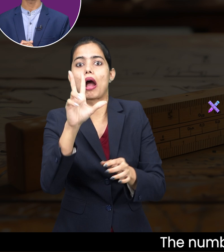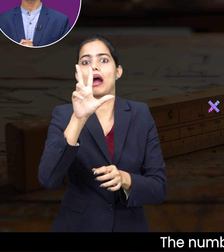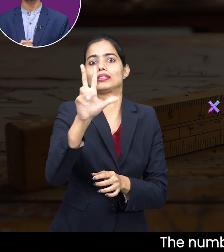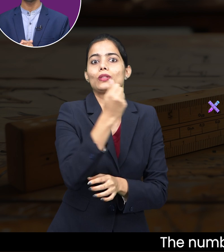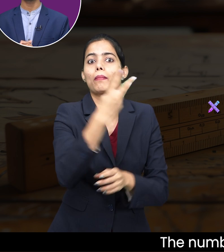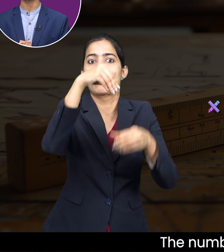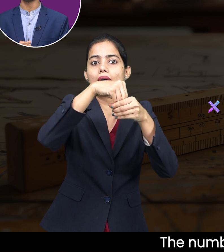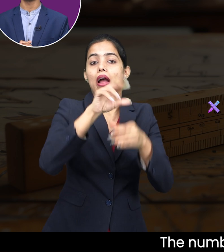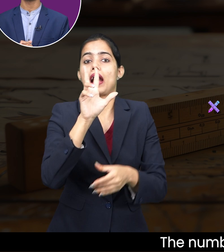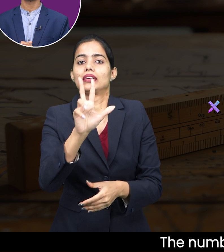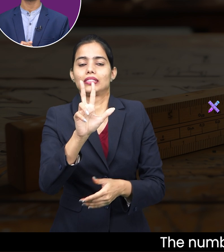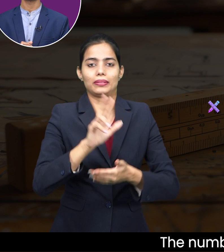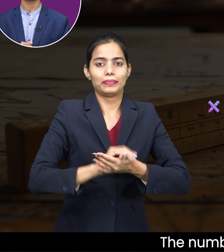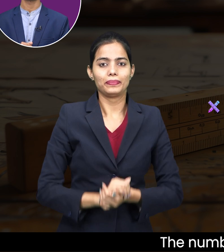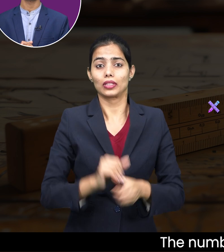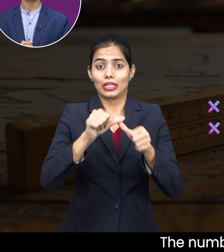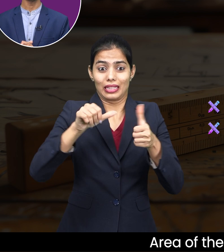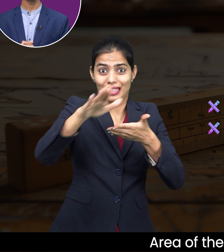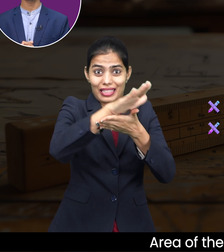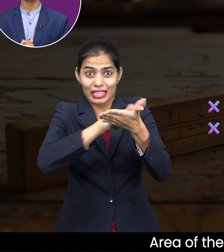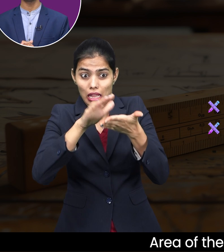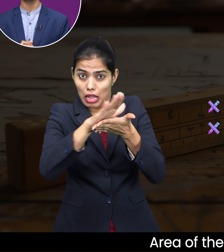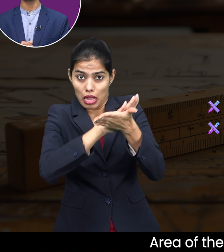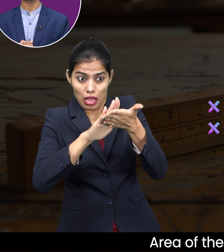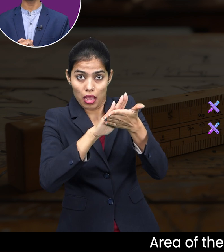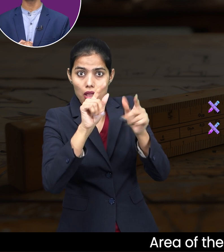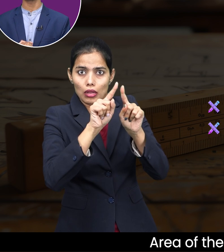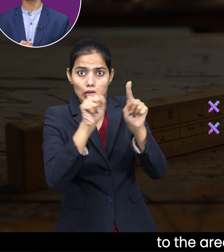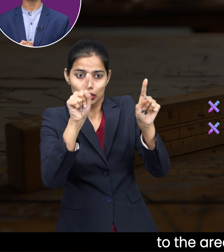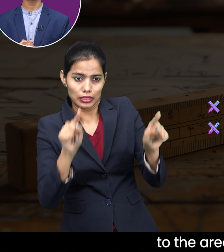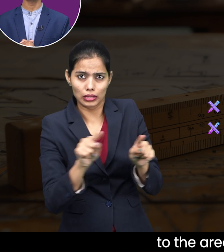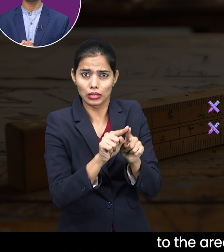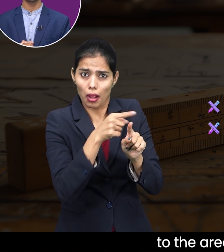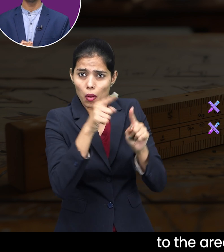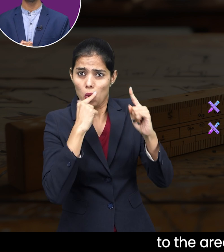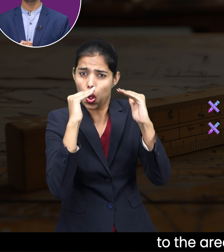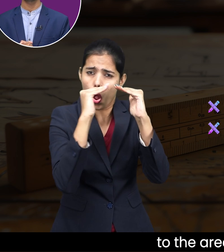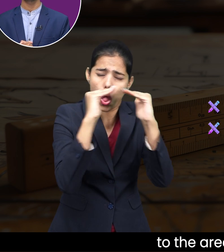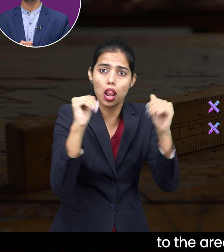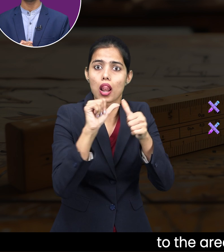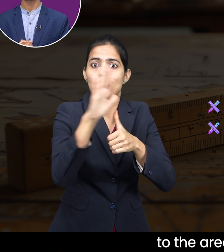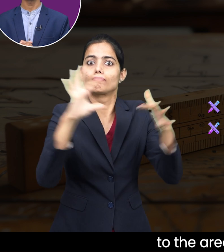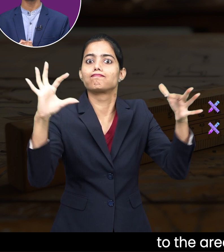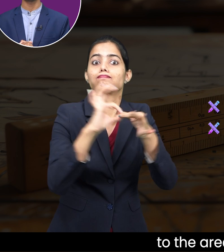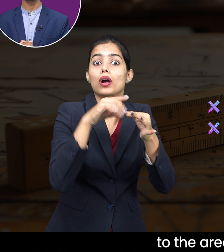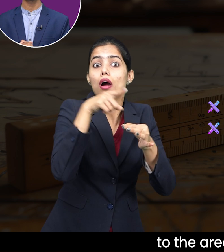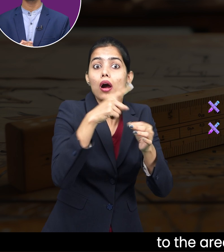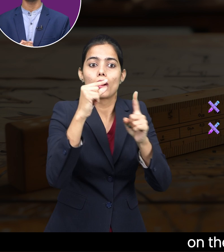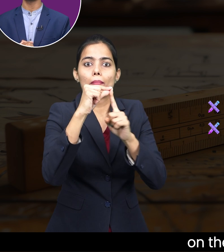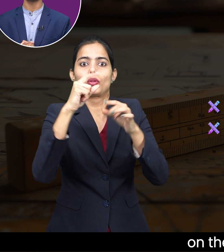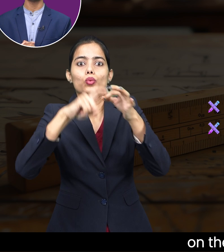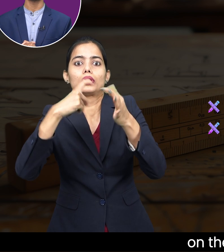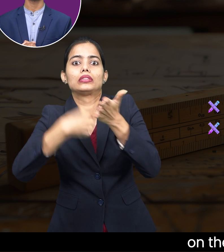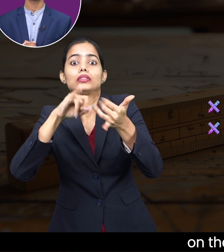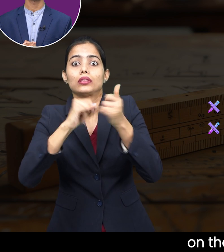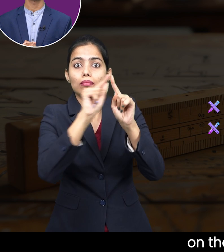The number of squares is 8. Area of the cardboard is equal to the area covered by PQRS on